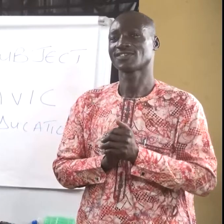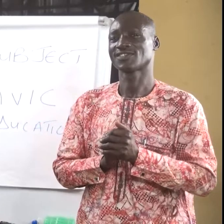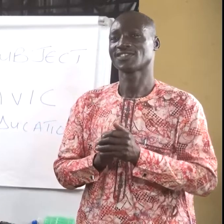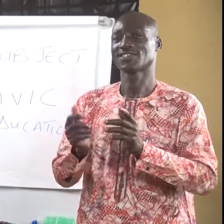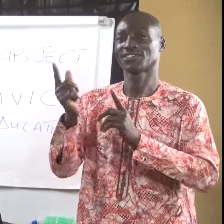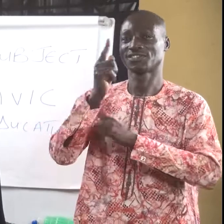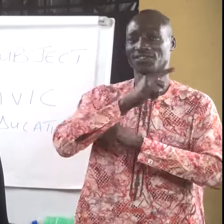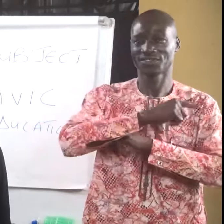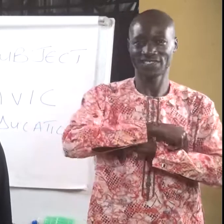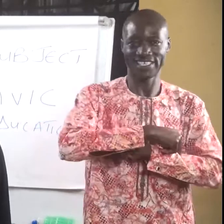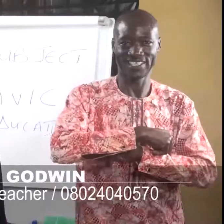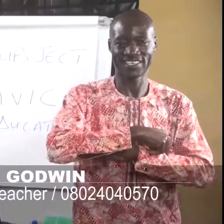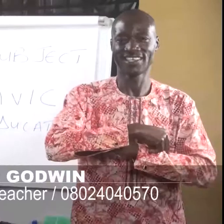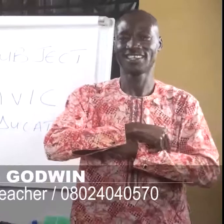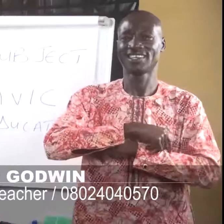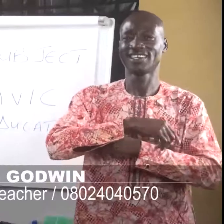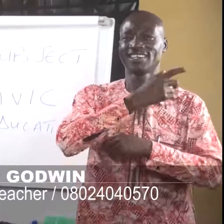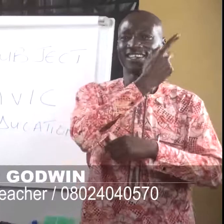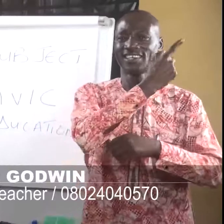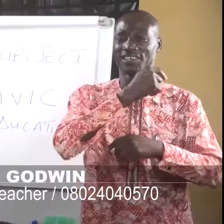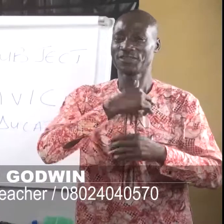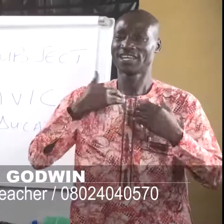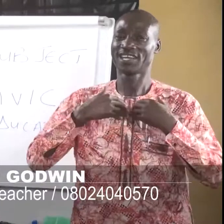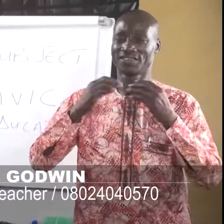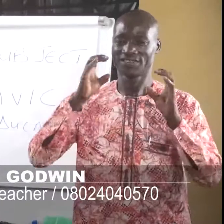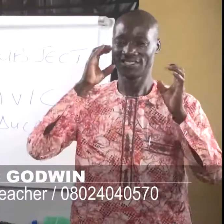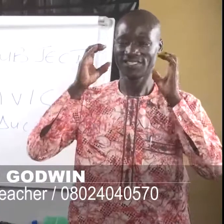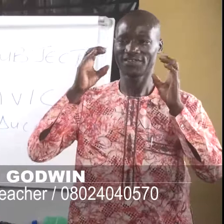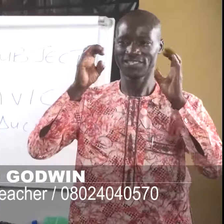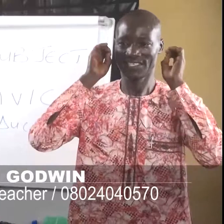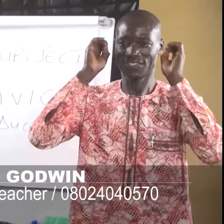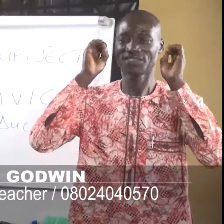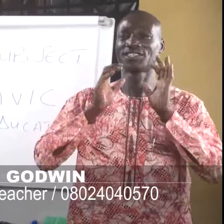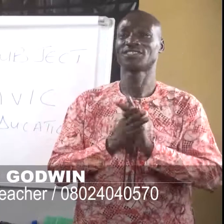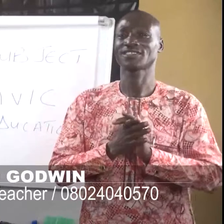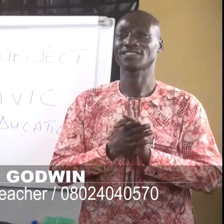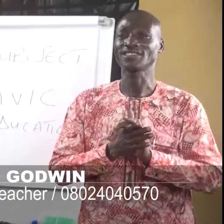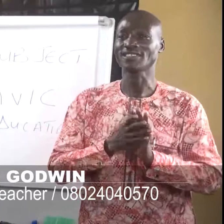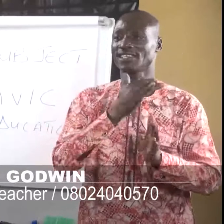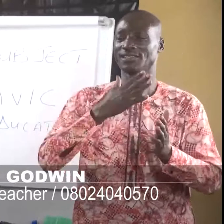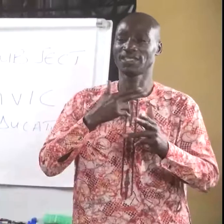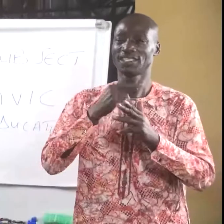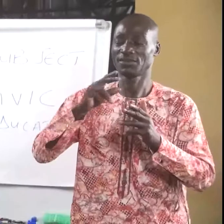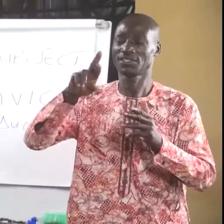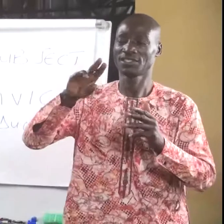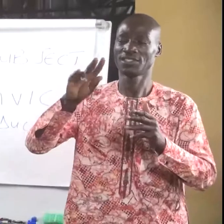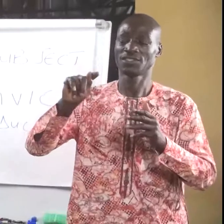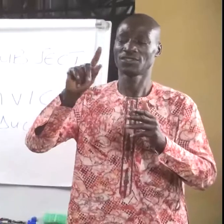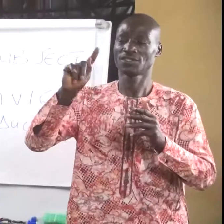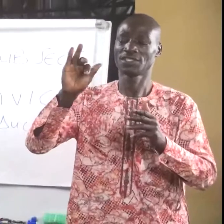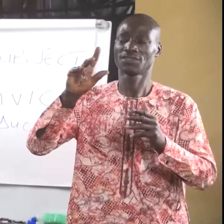civic teacher, Ruth Tonko Godwin, and I am here to